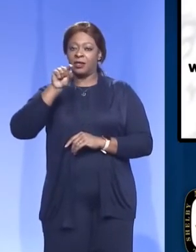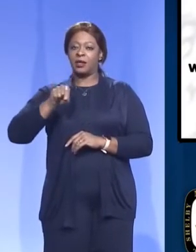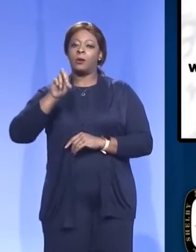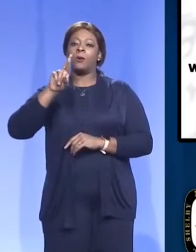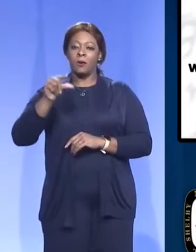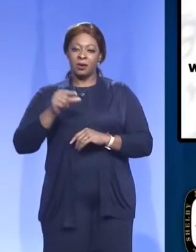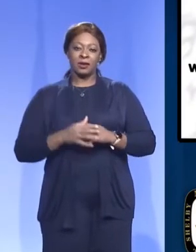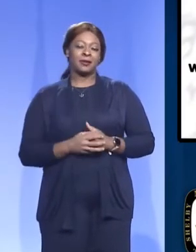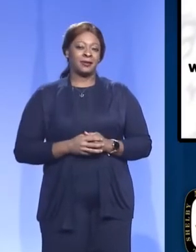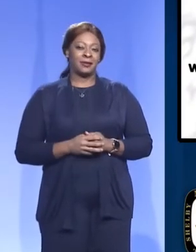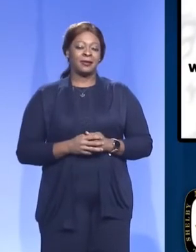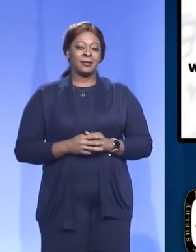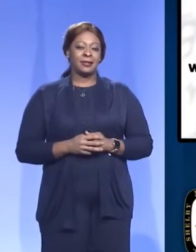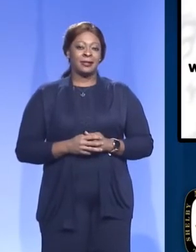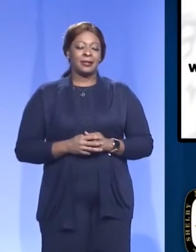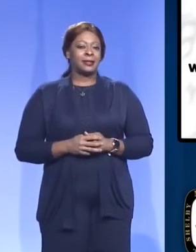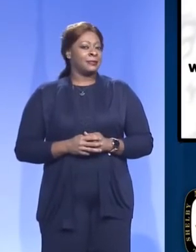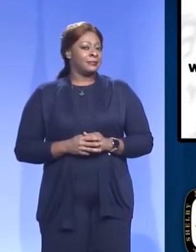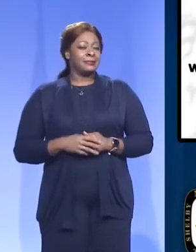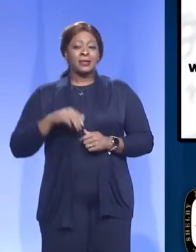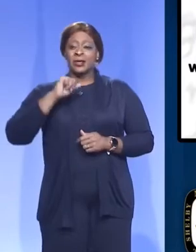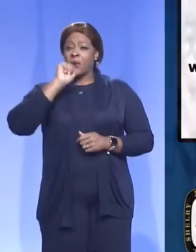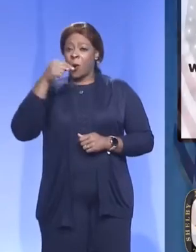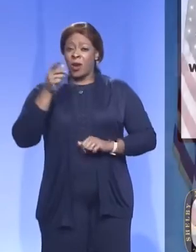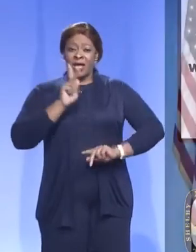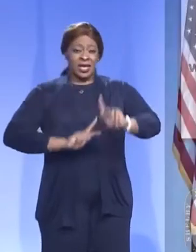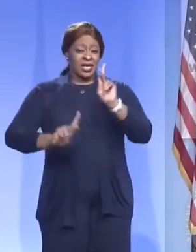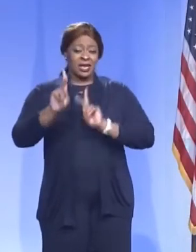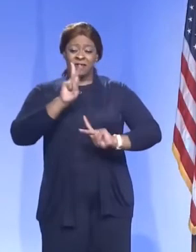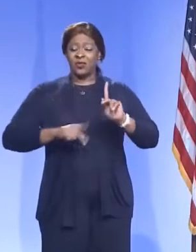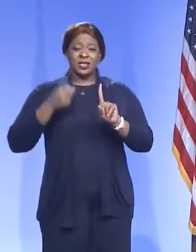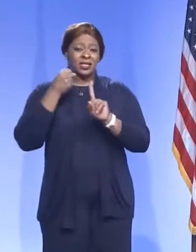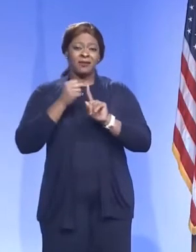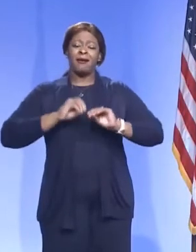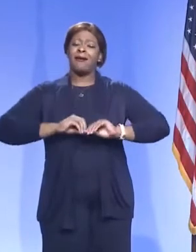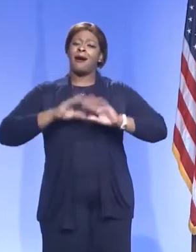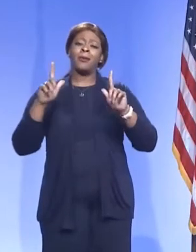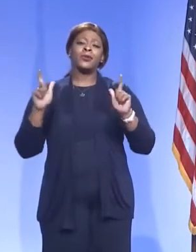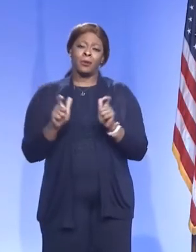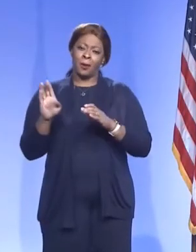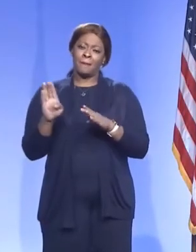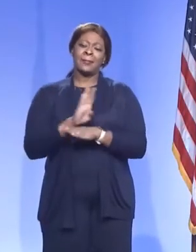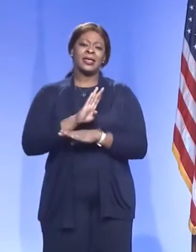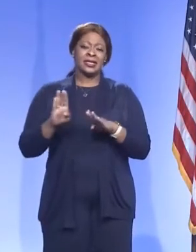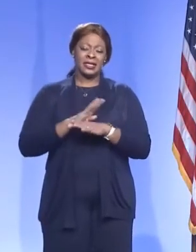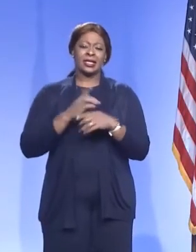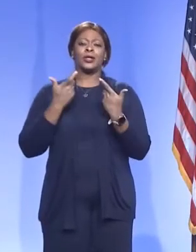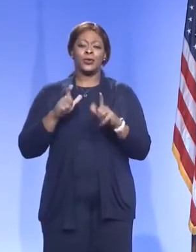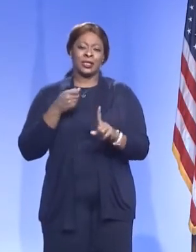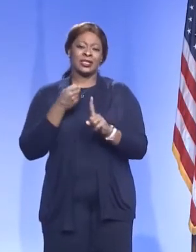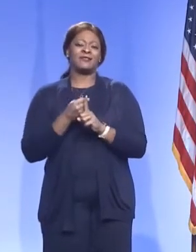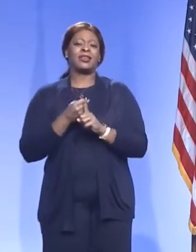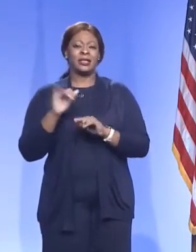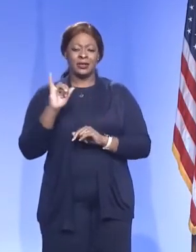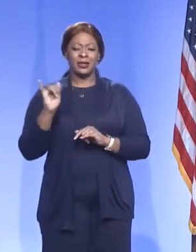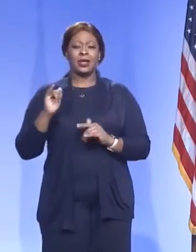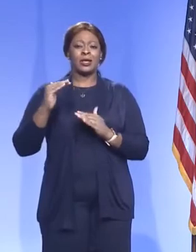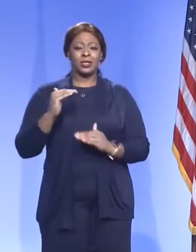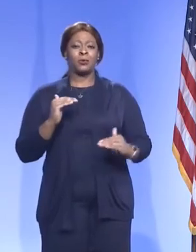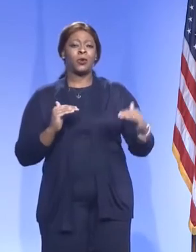artsmemphis.org. Now, not only individuals have been affected, but obviously small businesses have been adversely affected